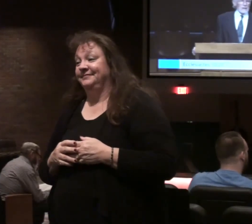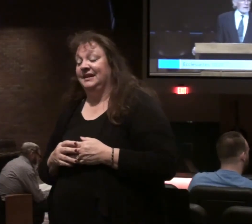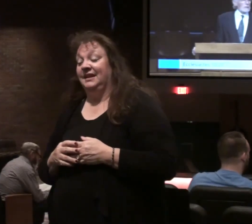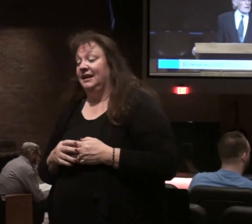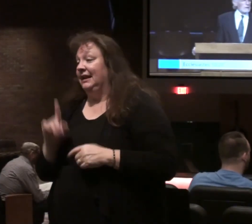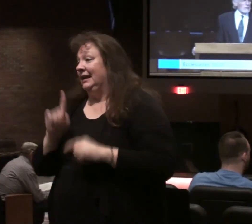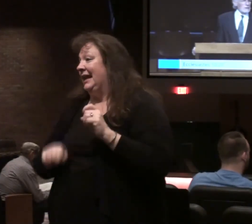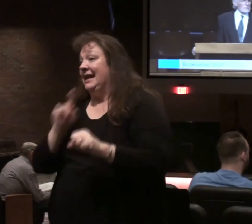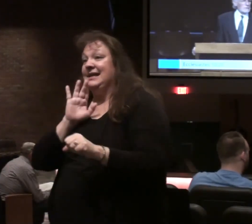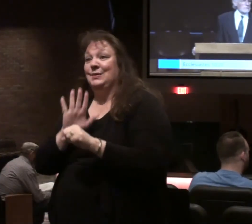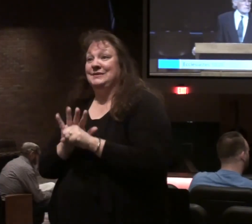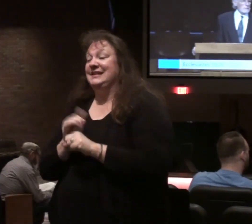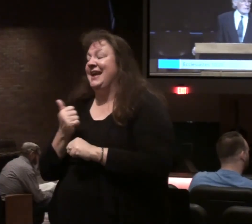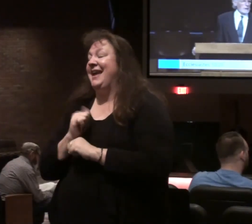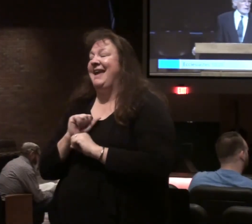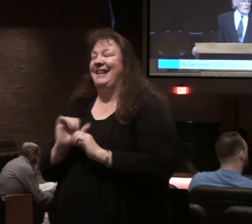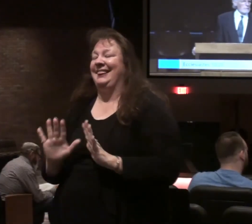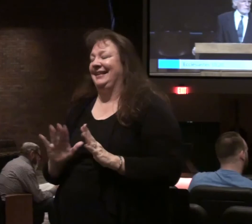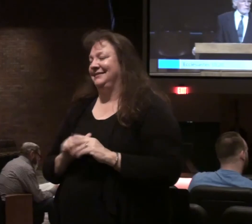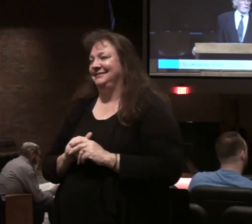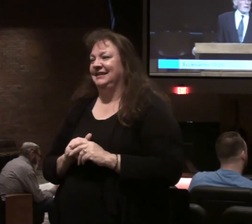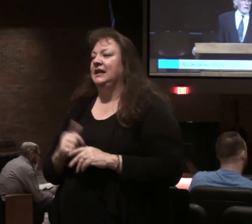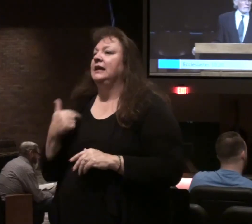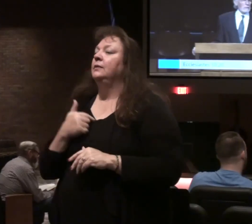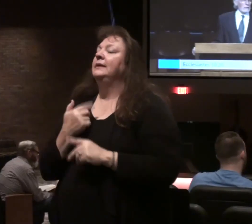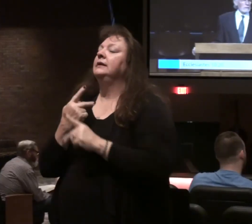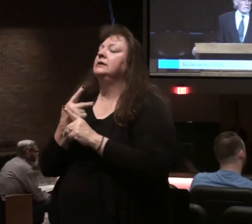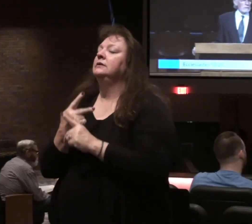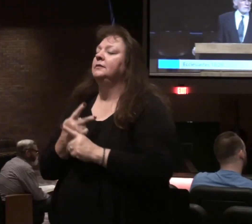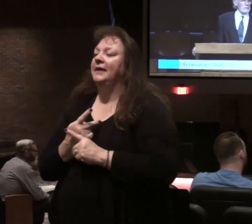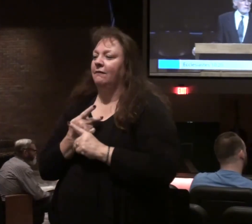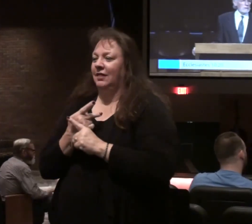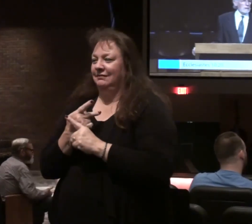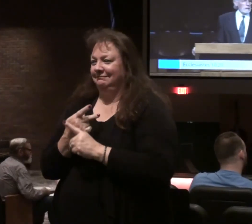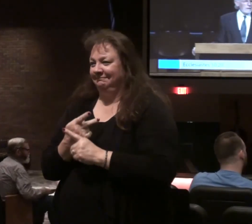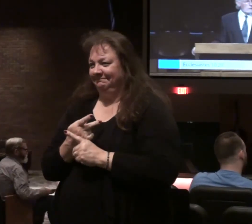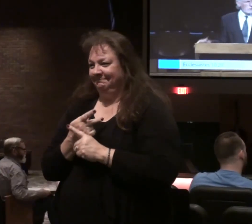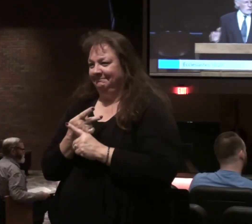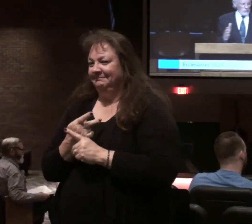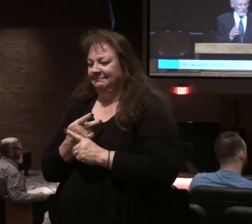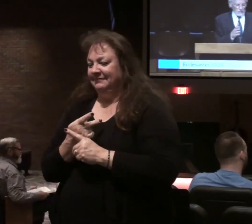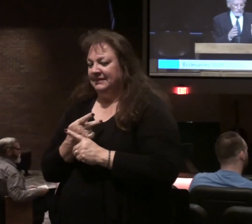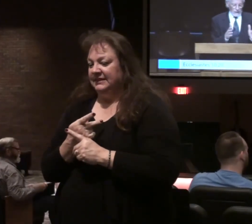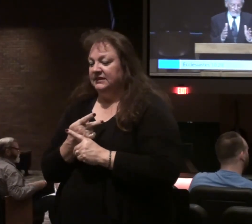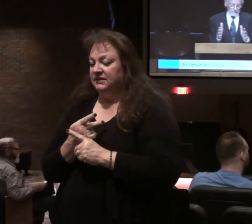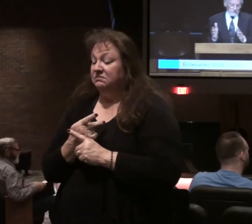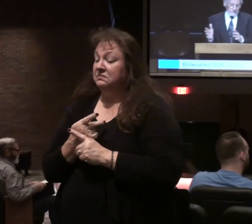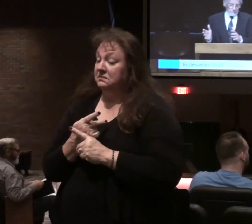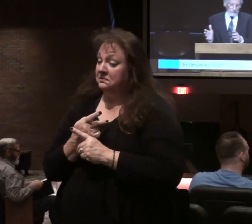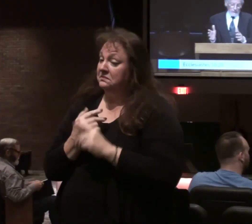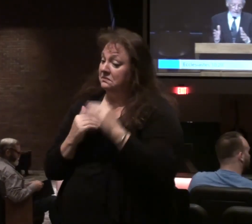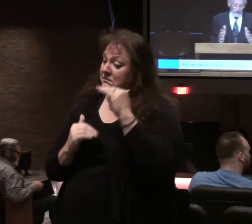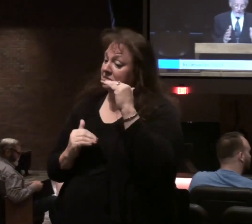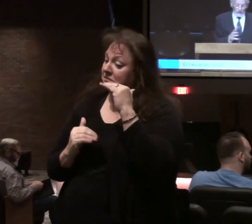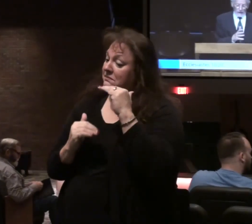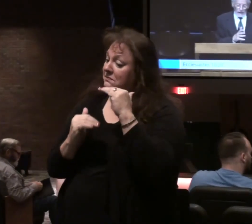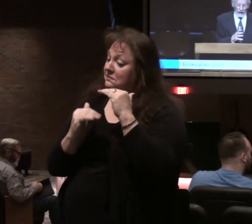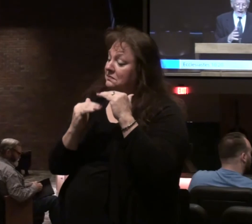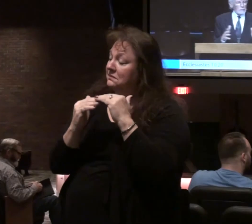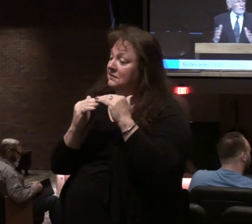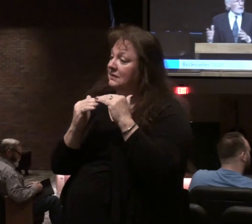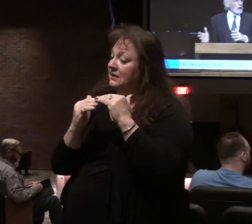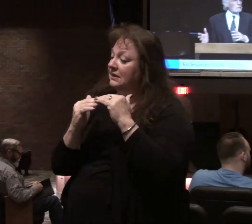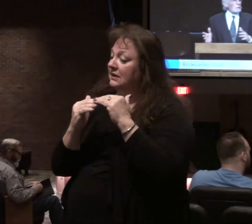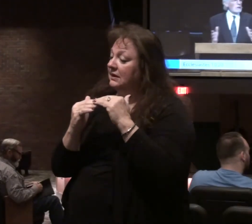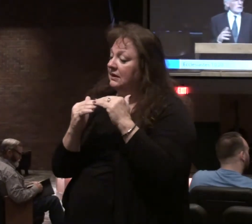You can't guarantee things. But we want to be careful. And to a certain extent,